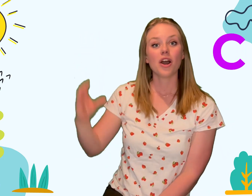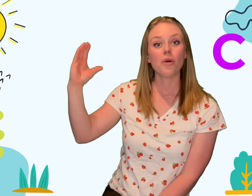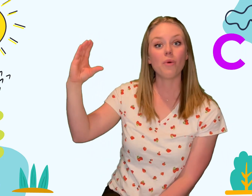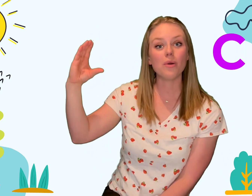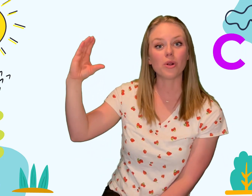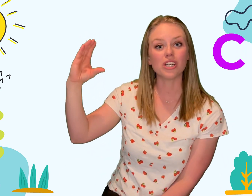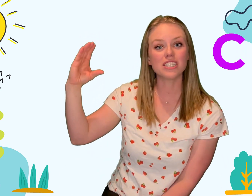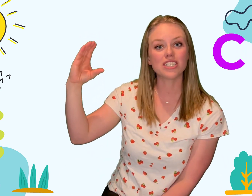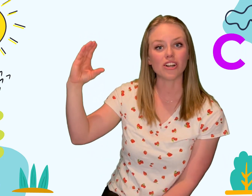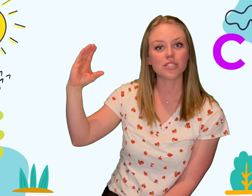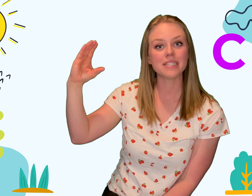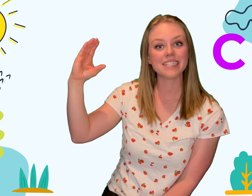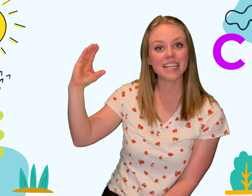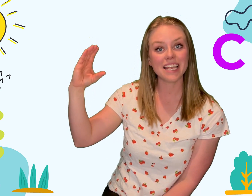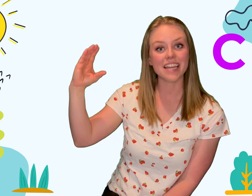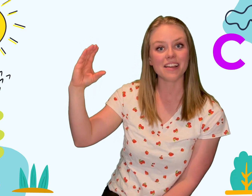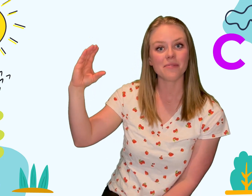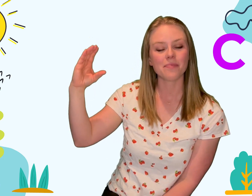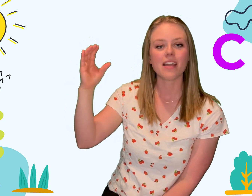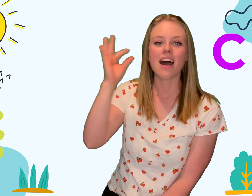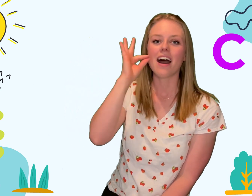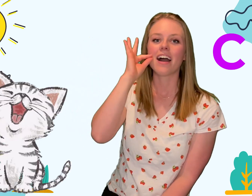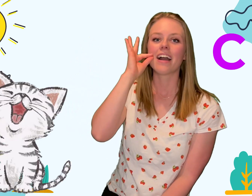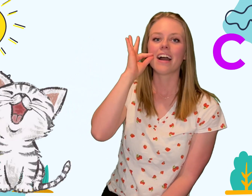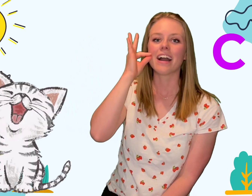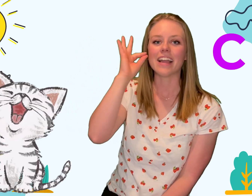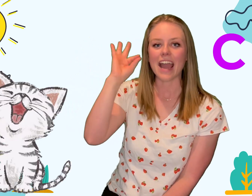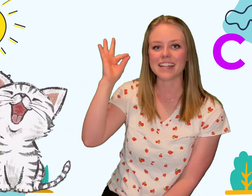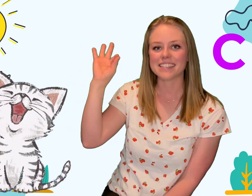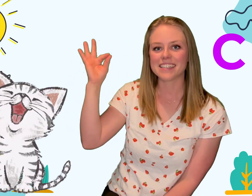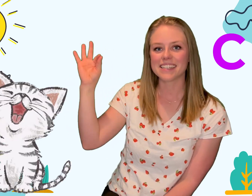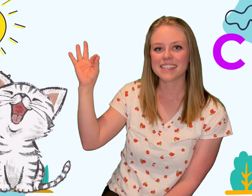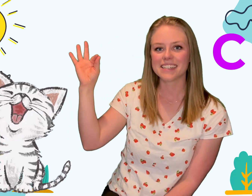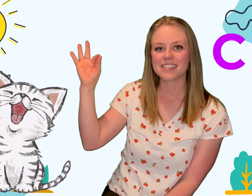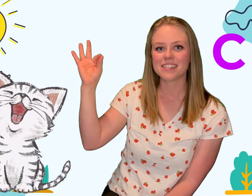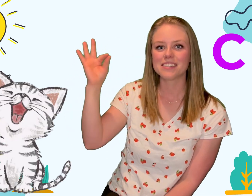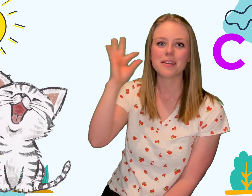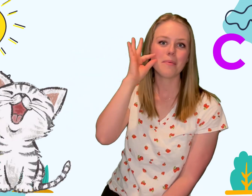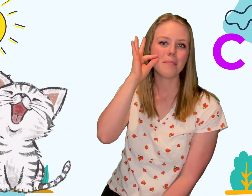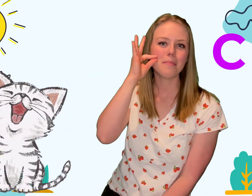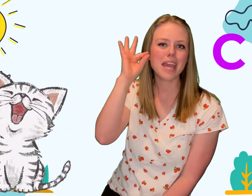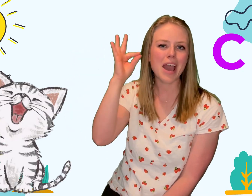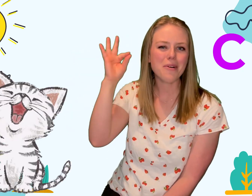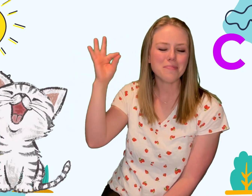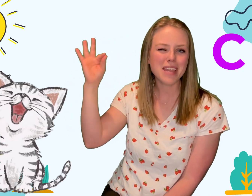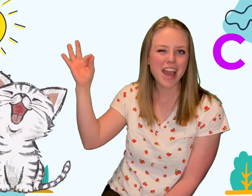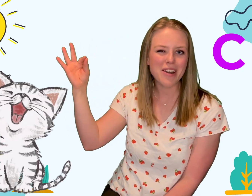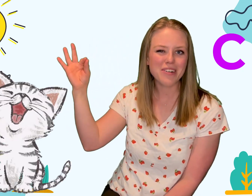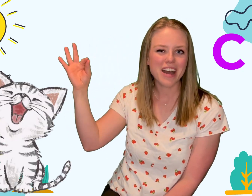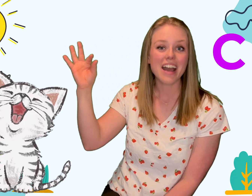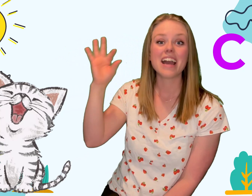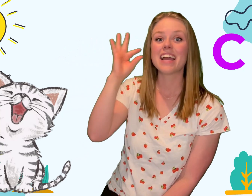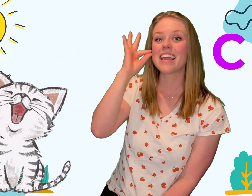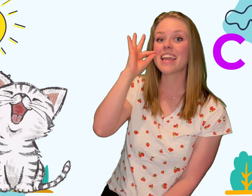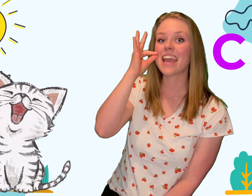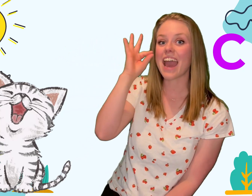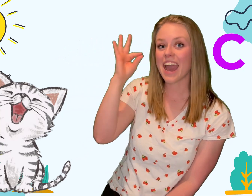What word starts with C? A cat. Meow, meow.